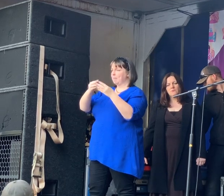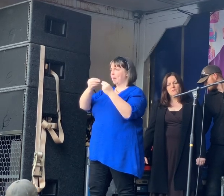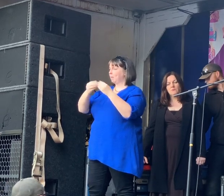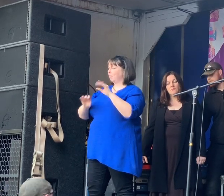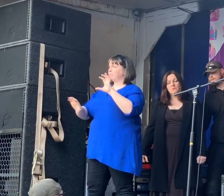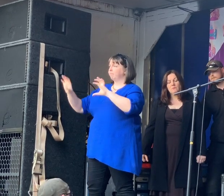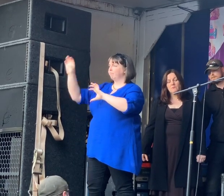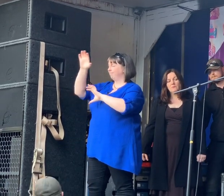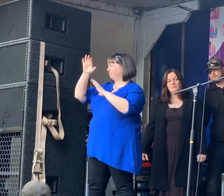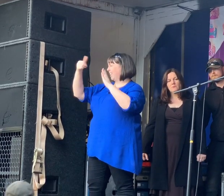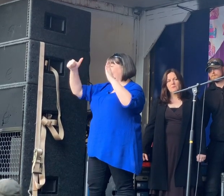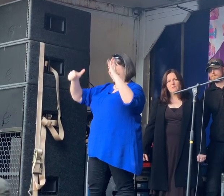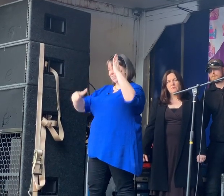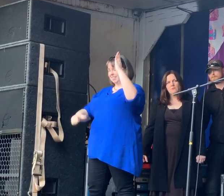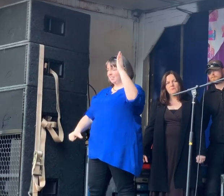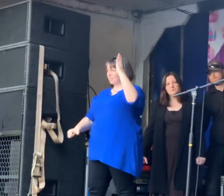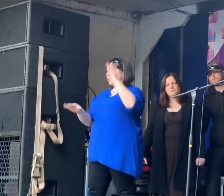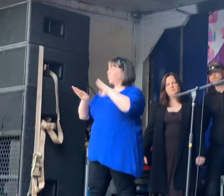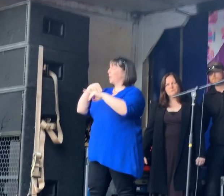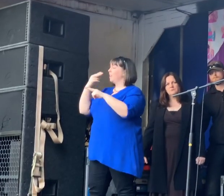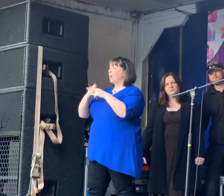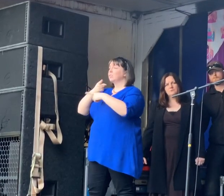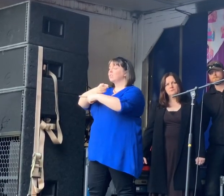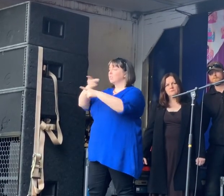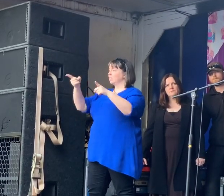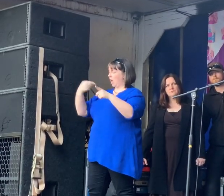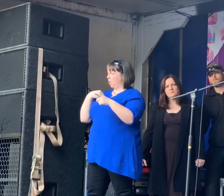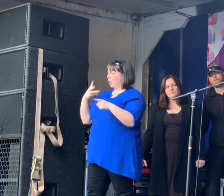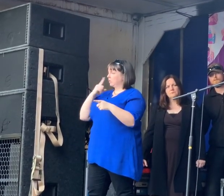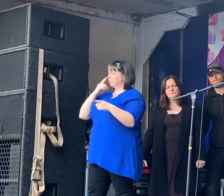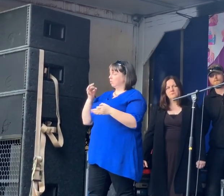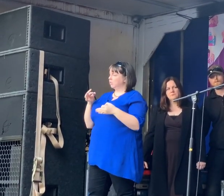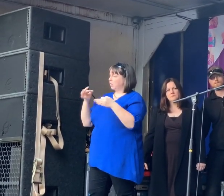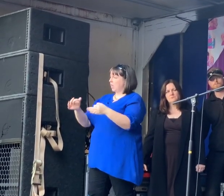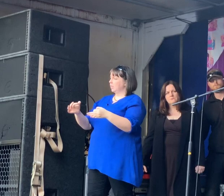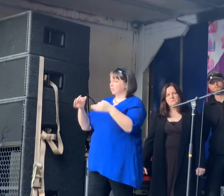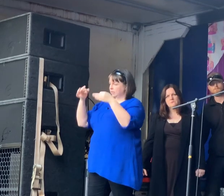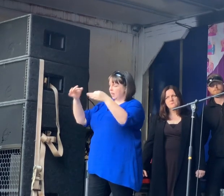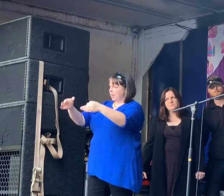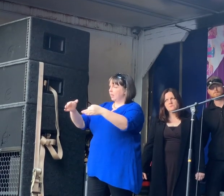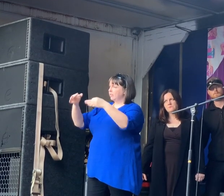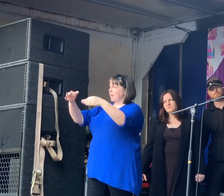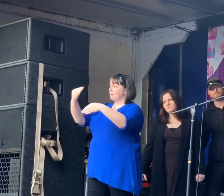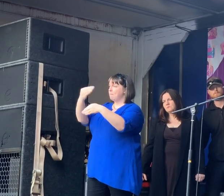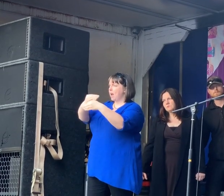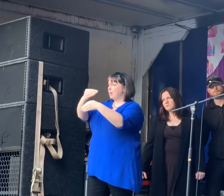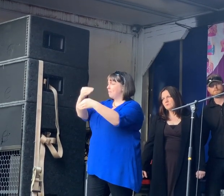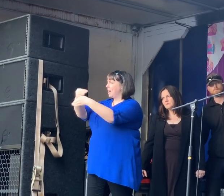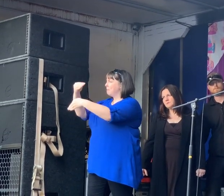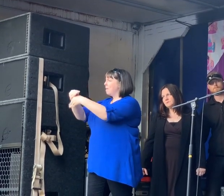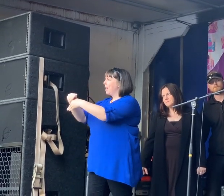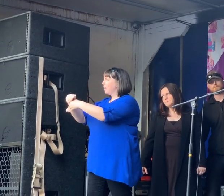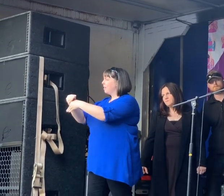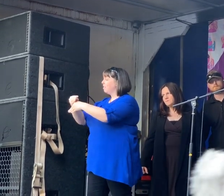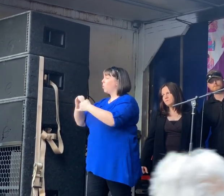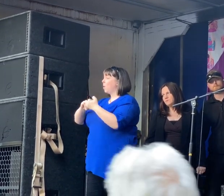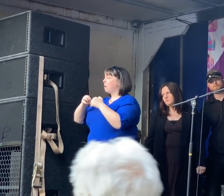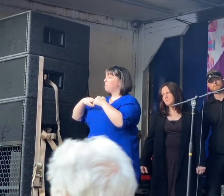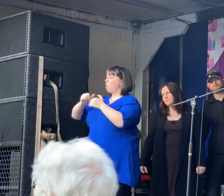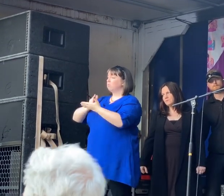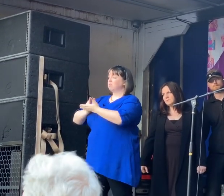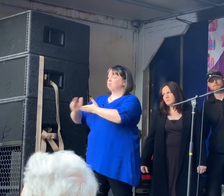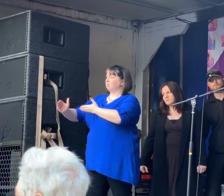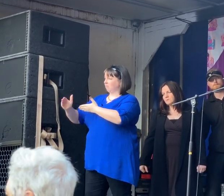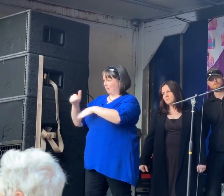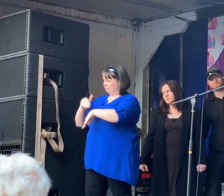goes on. And without you, we will see delay after delay, barrier after barrier, those most marginalised